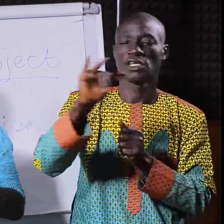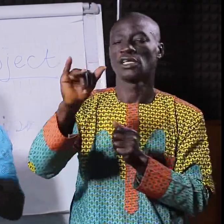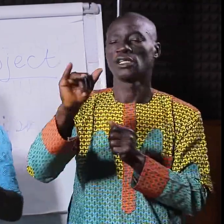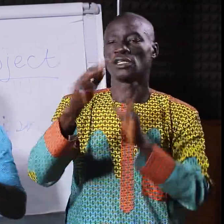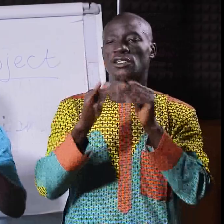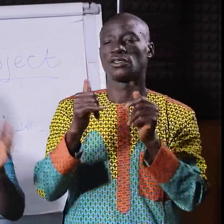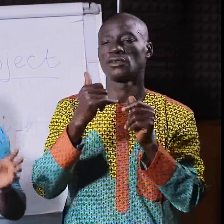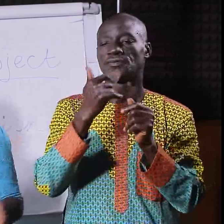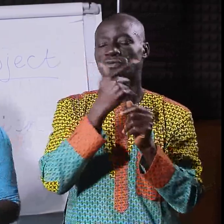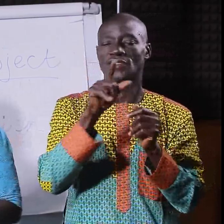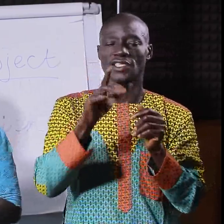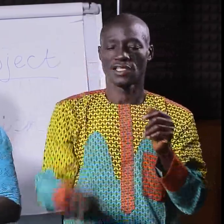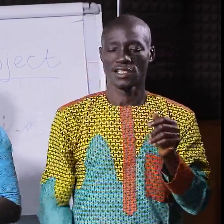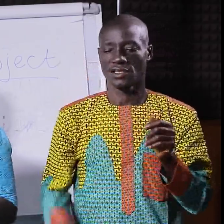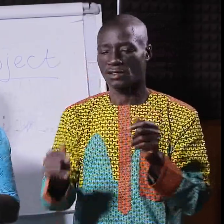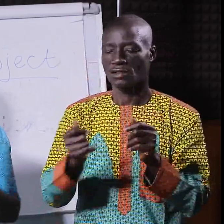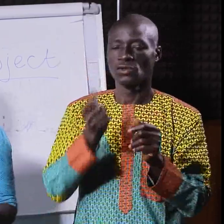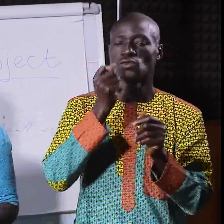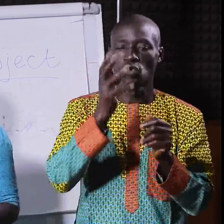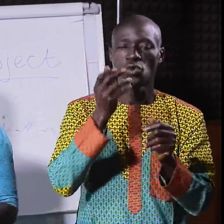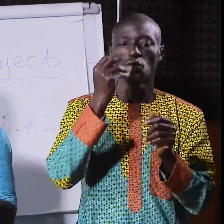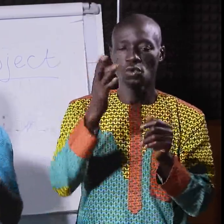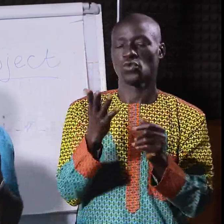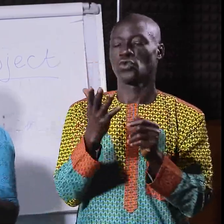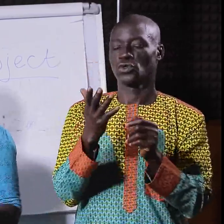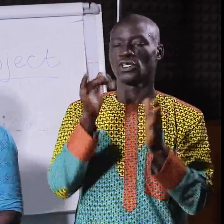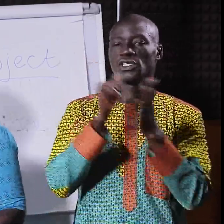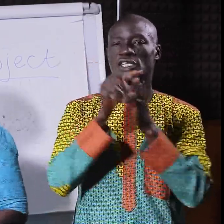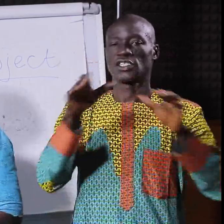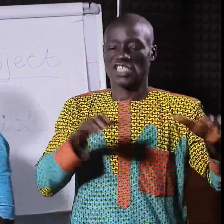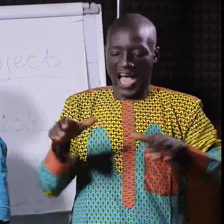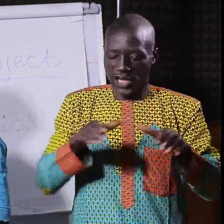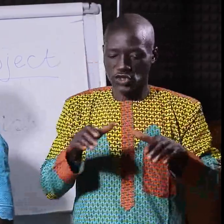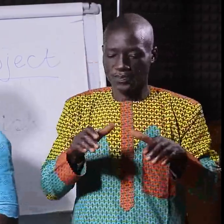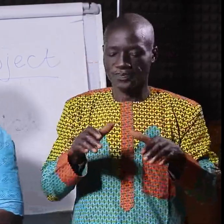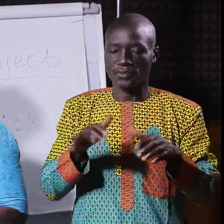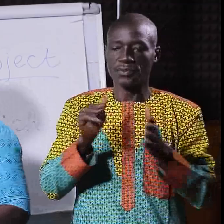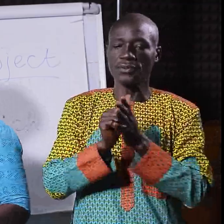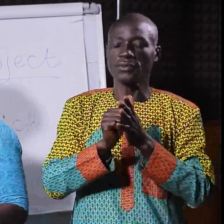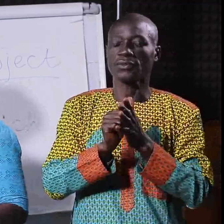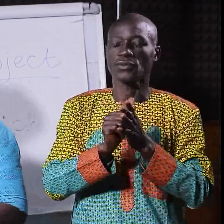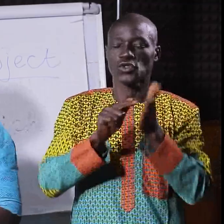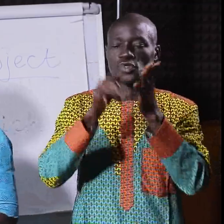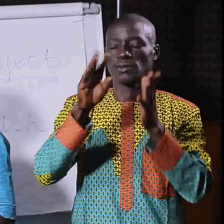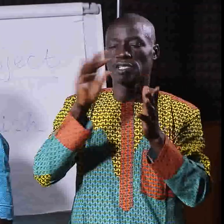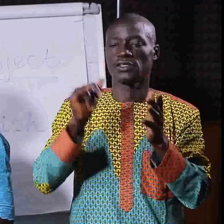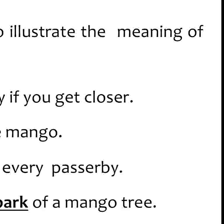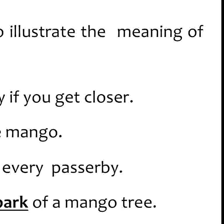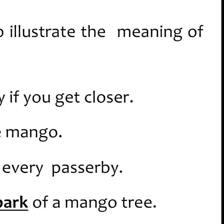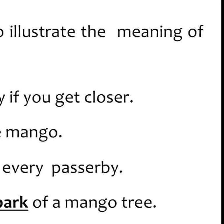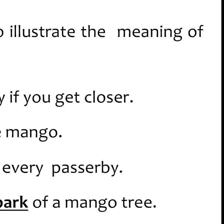begins to bark, woo, woo, woo. So that's an action being demonstrated by a dog. And we have